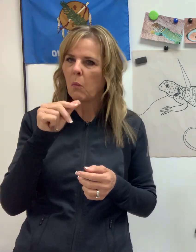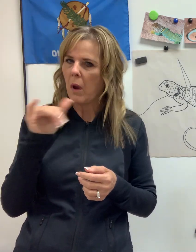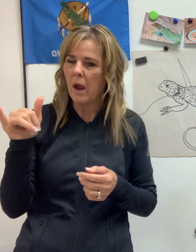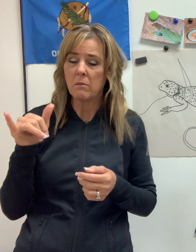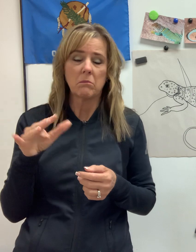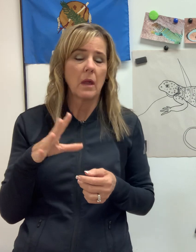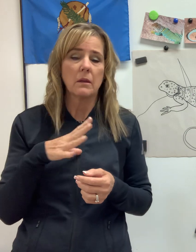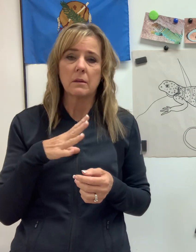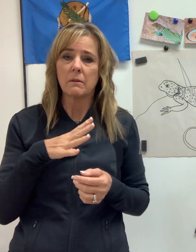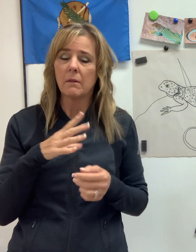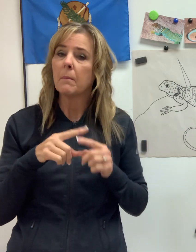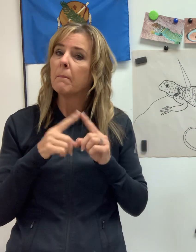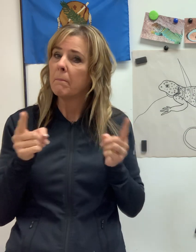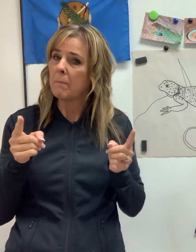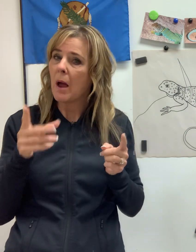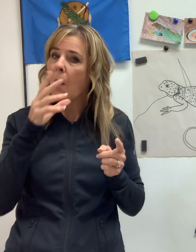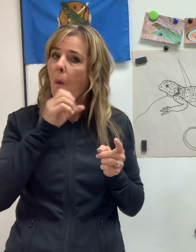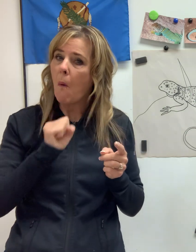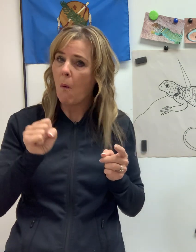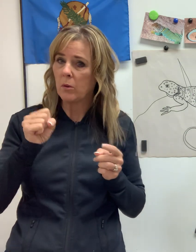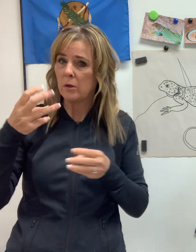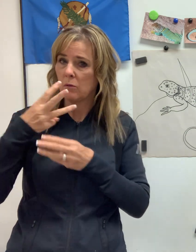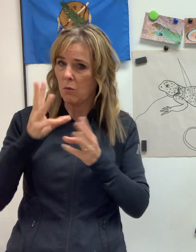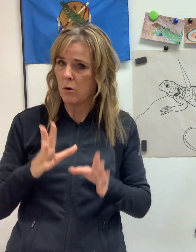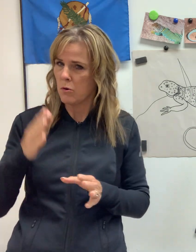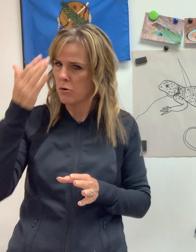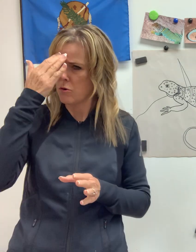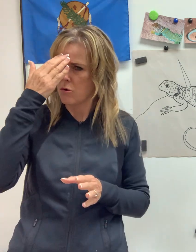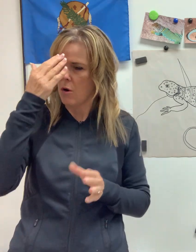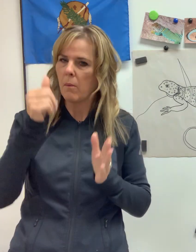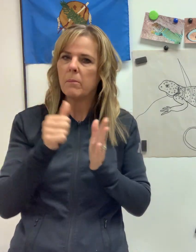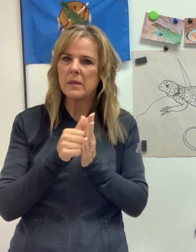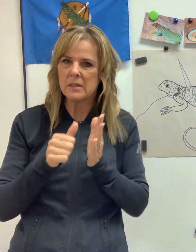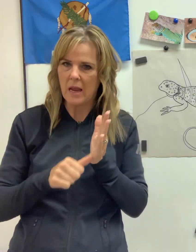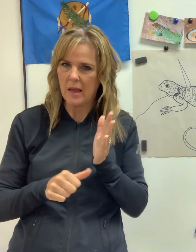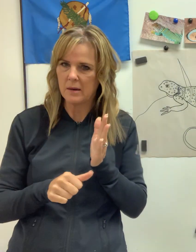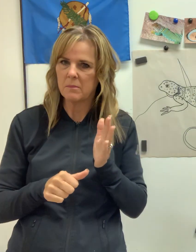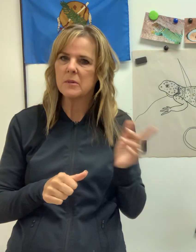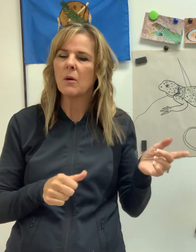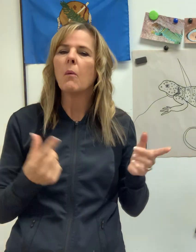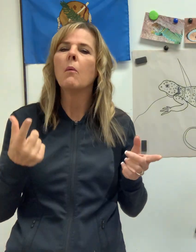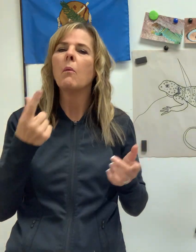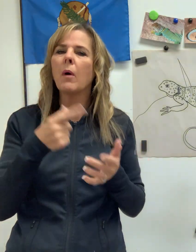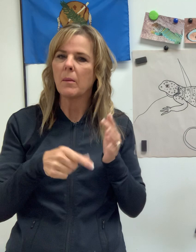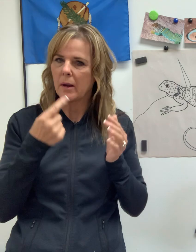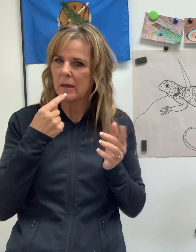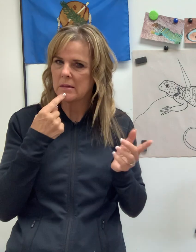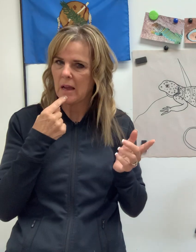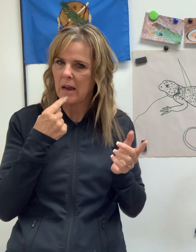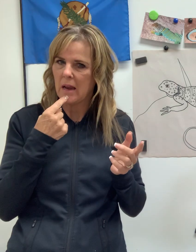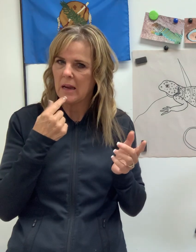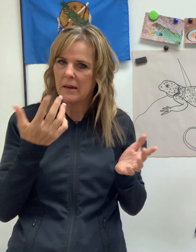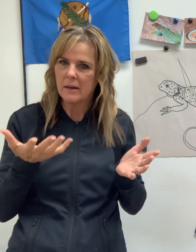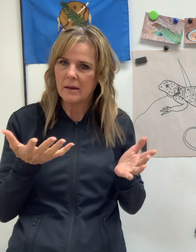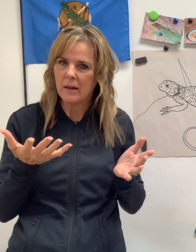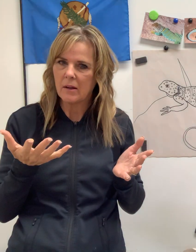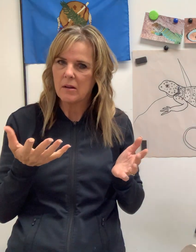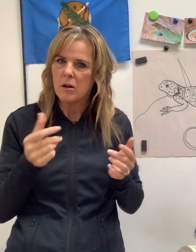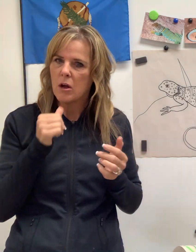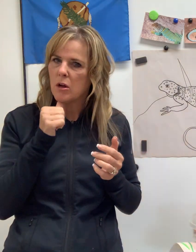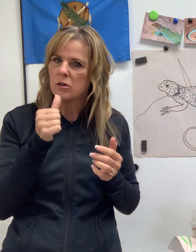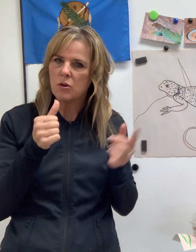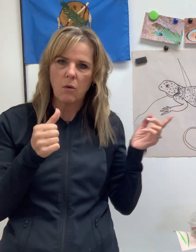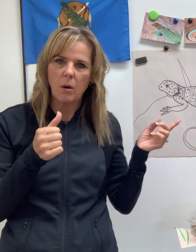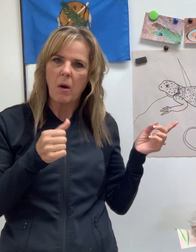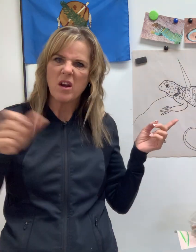fine. But oldest warriors, you know that Miss Adams, what am I gonna say? I'm gonna say, don't